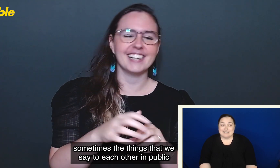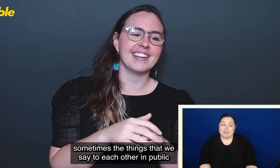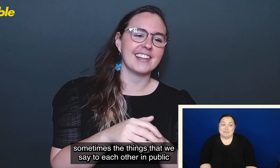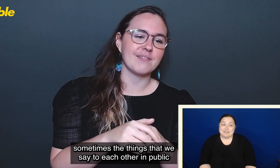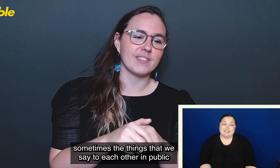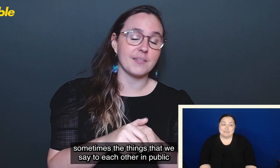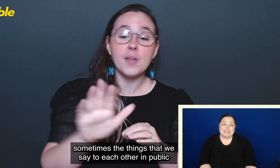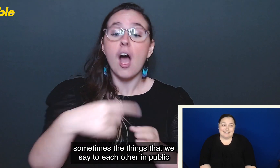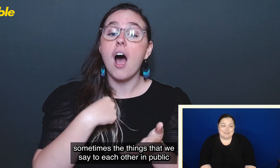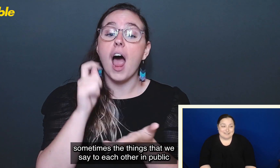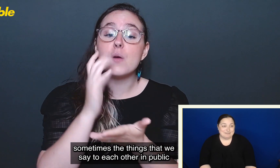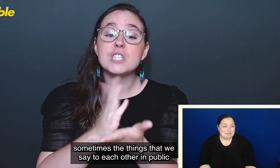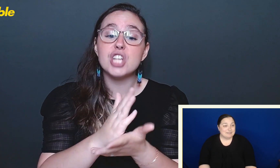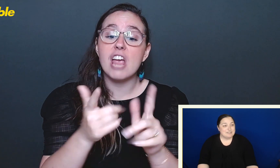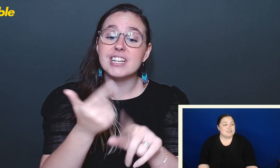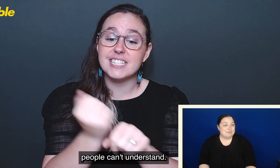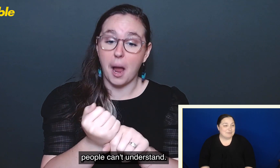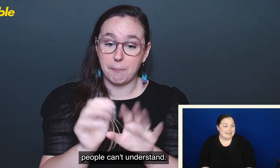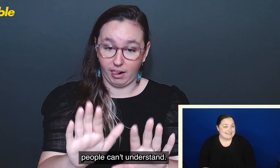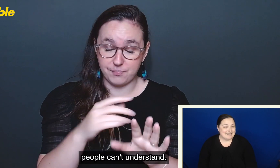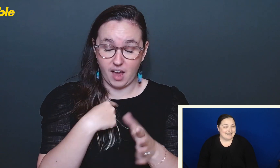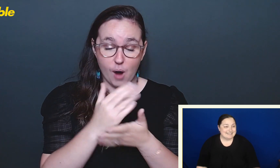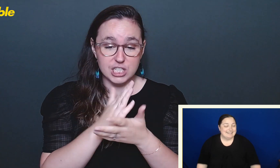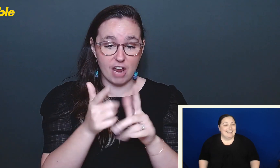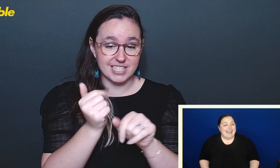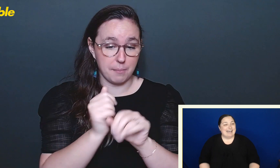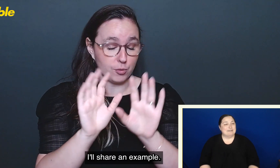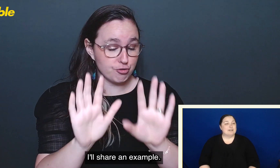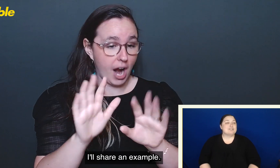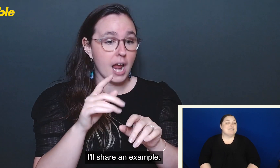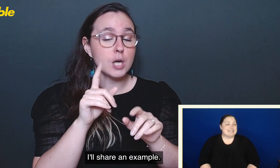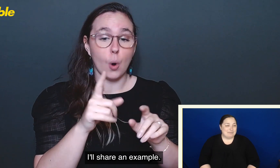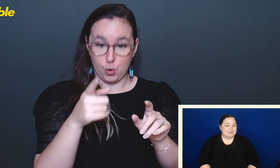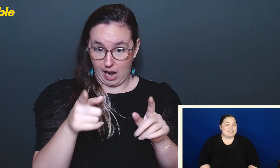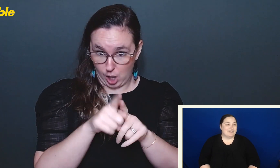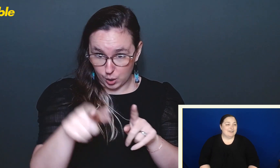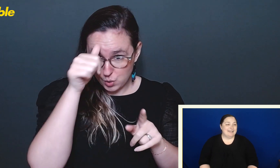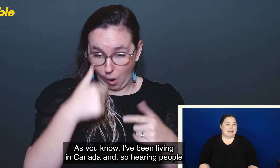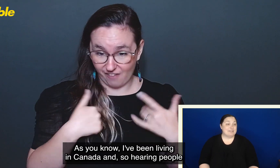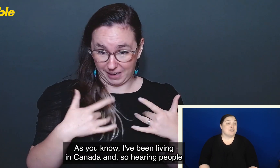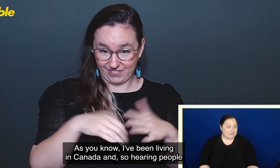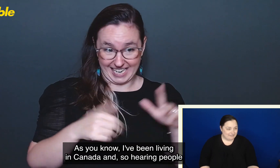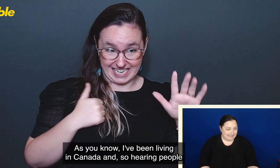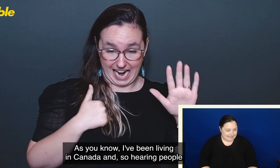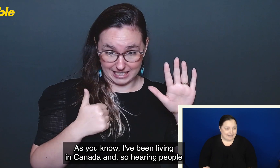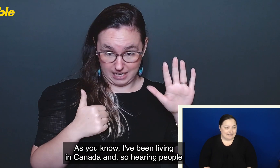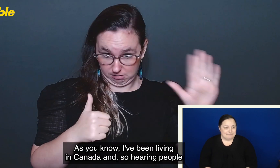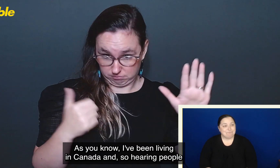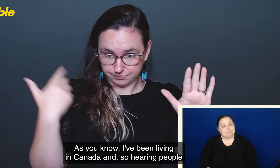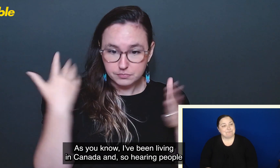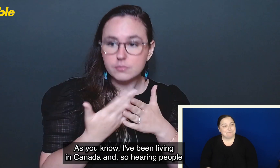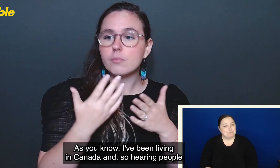sign, sometimes the things that we say to each other in public, people can't understand. I'll share an example. So, as you know, I've been living in